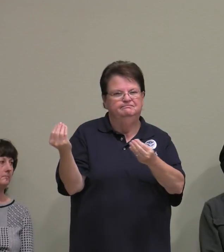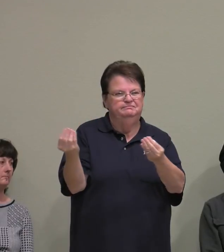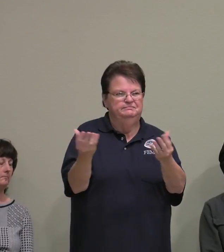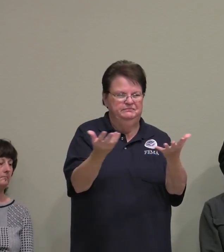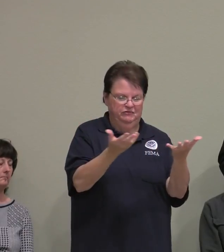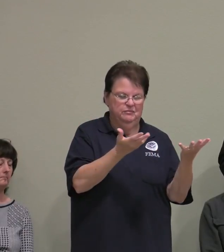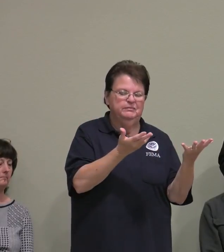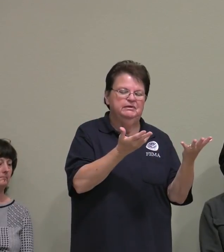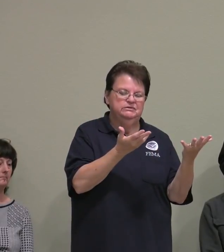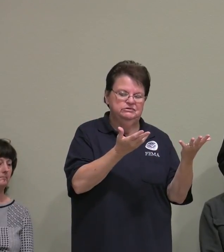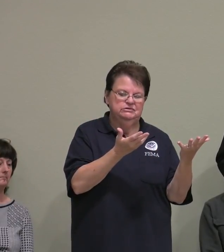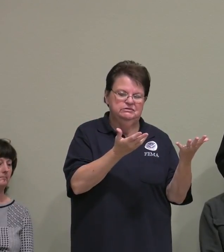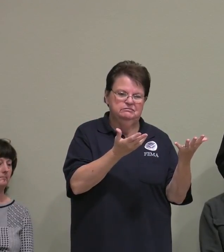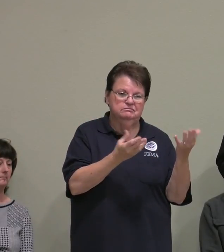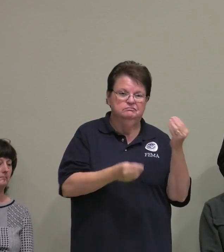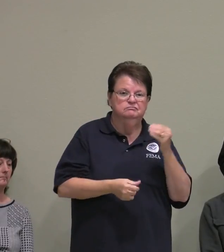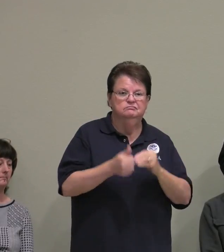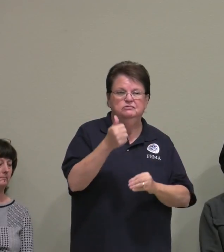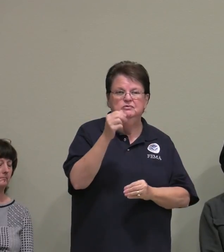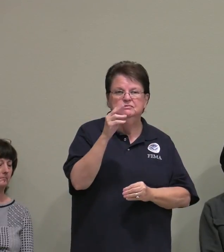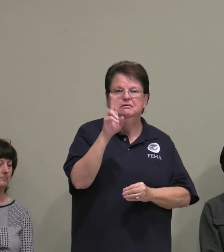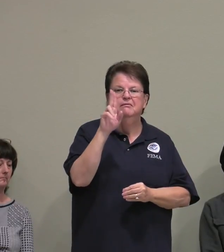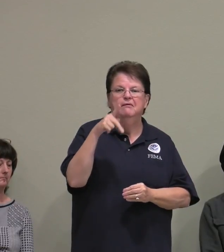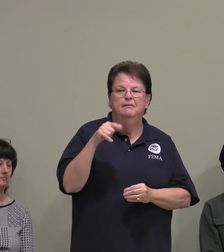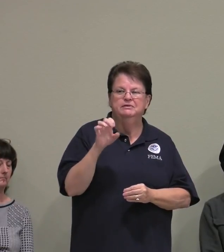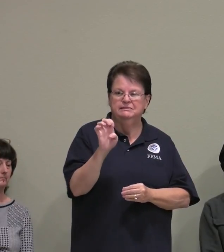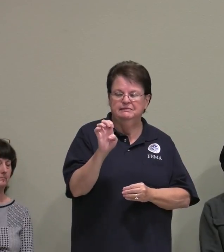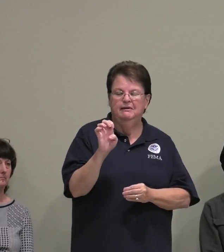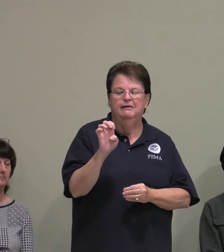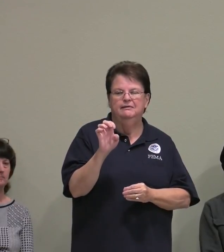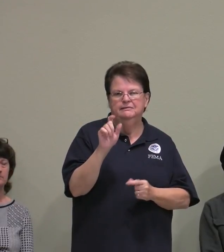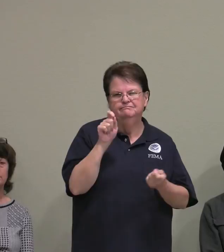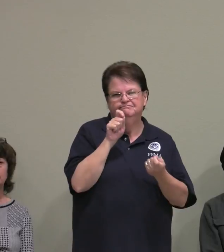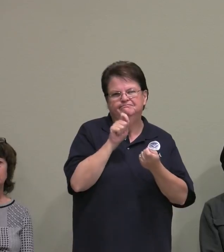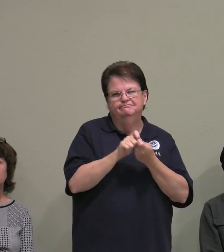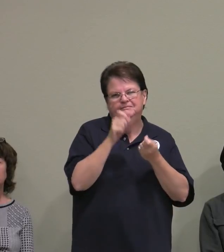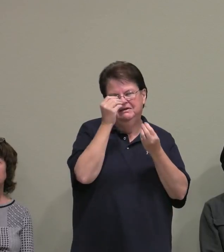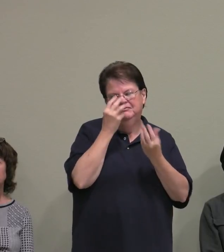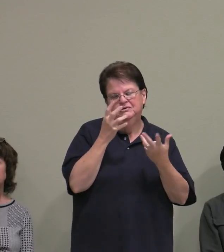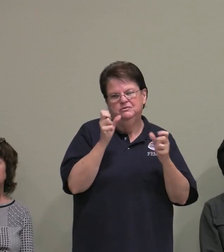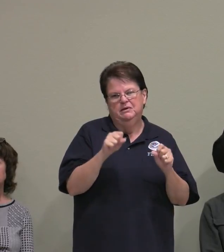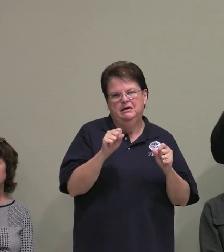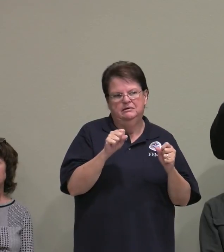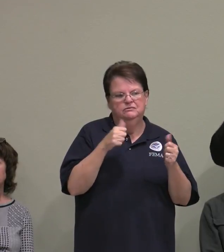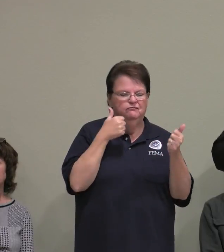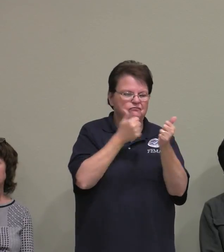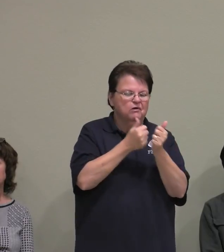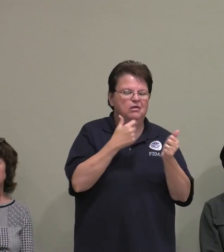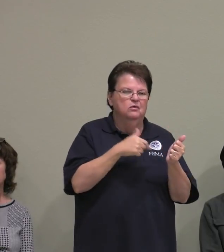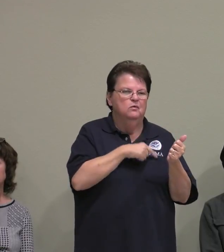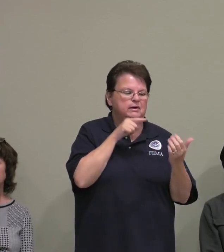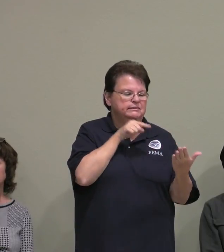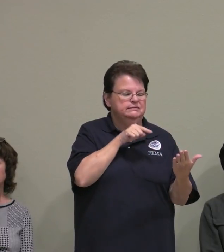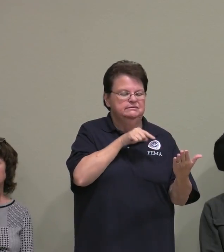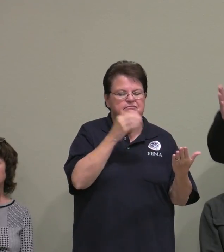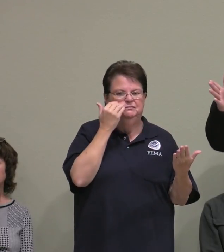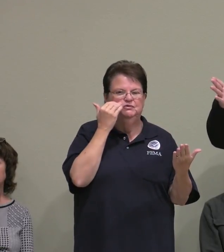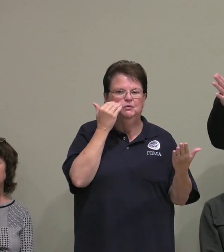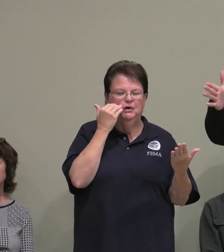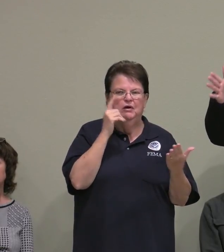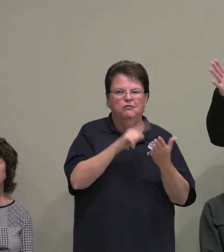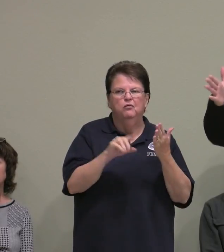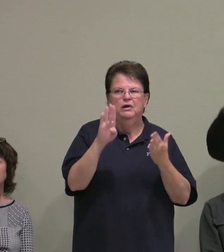-date and accurate information for you. So certainly follow us on all of our networks, but keep abreast of what